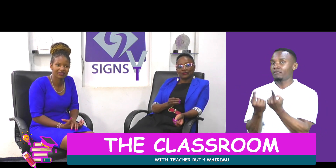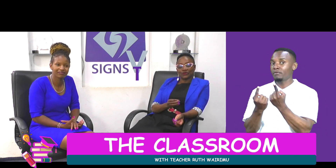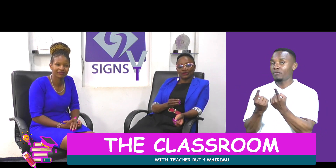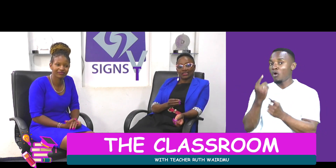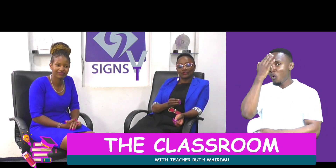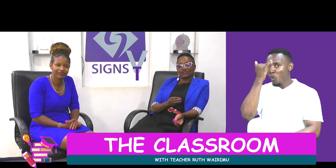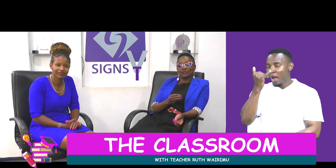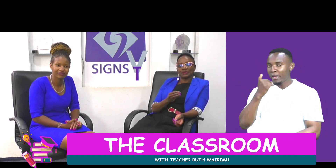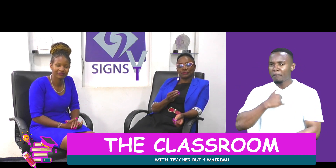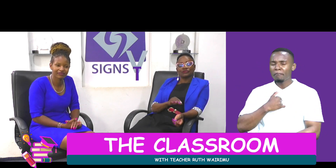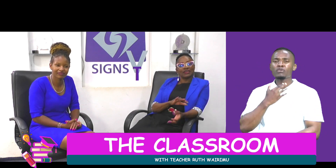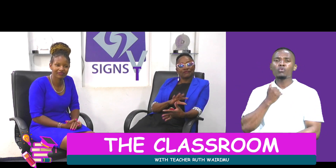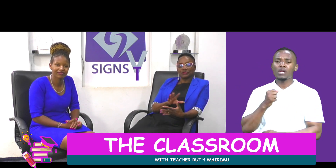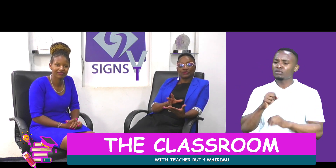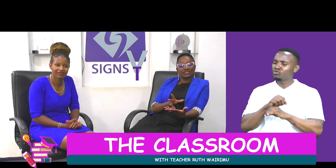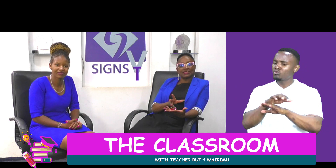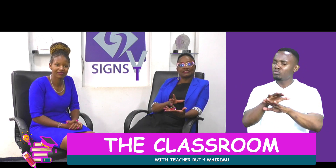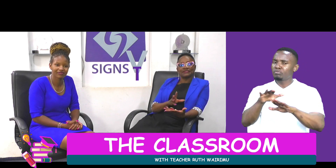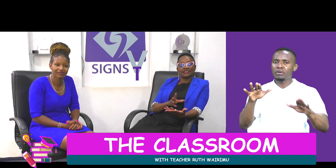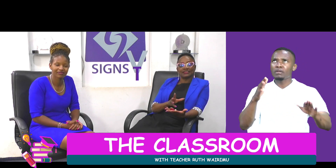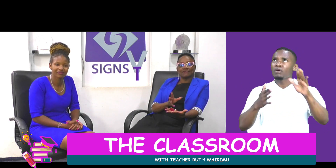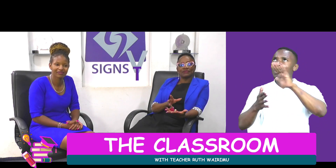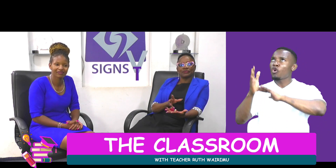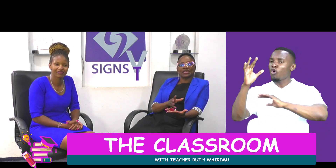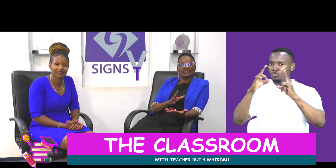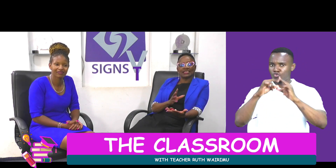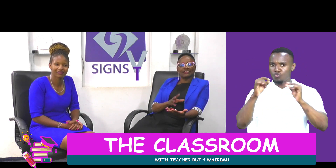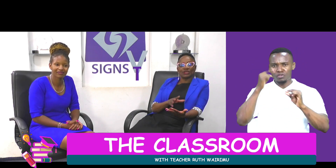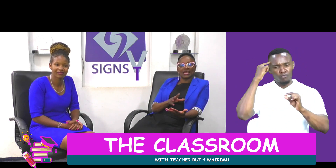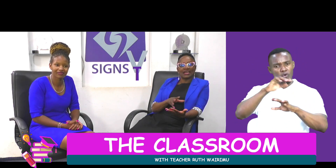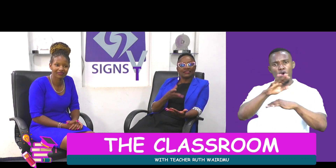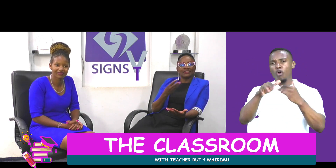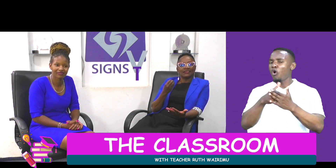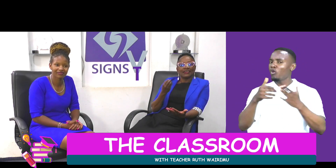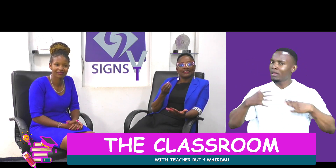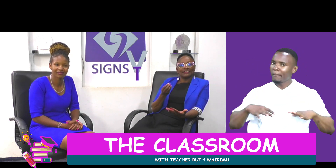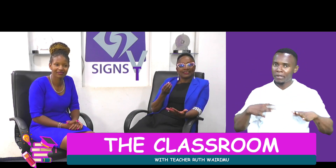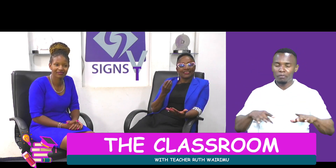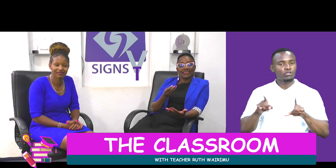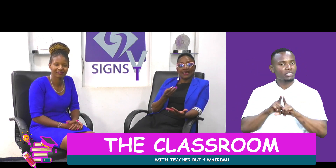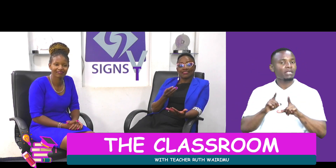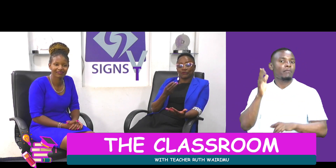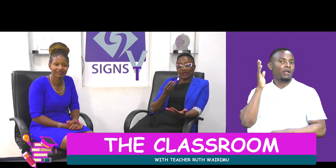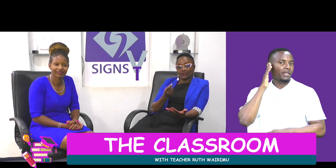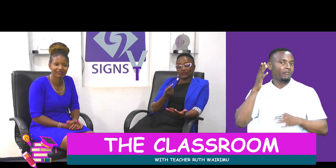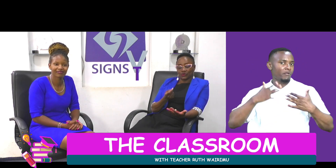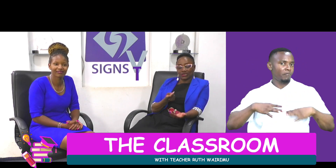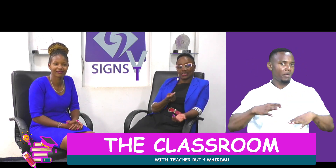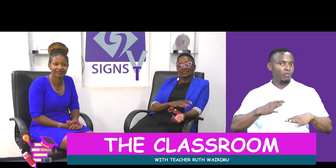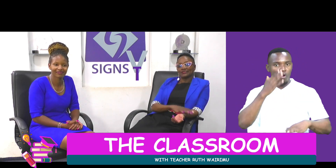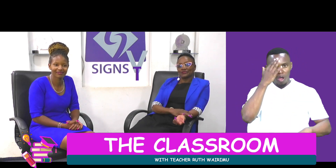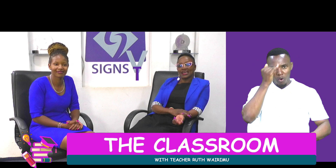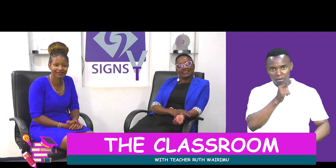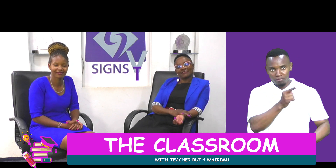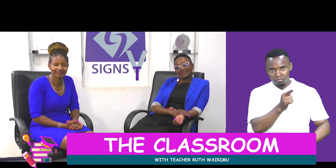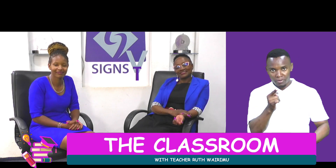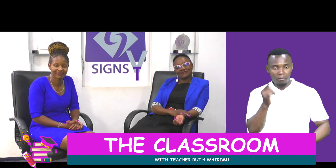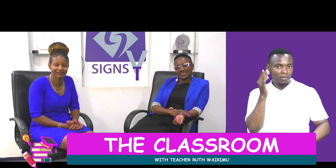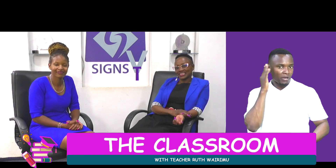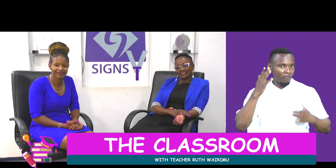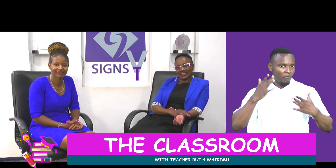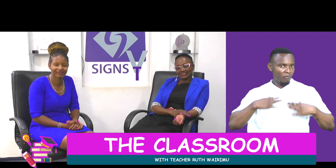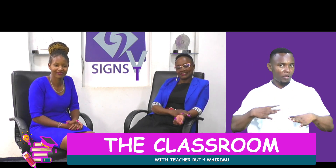word of God to the people, to everybody, that even the deaf people can get to learn and hear the word of God. So I love